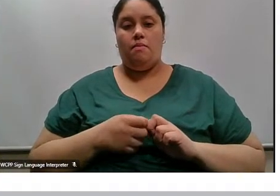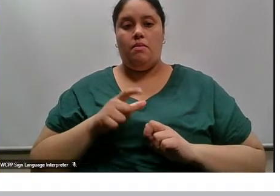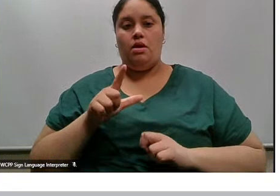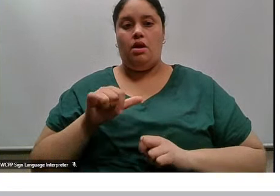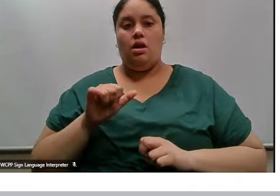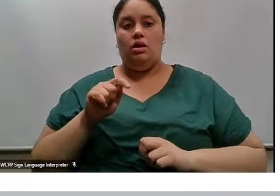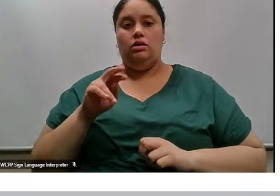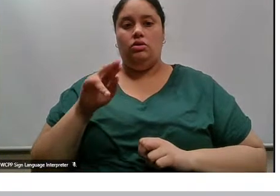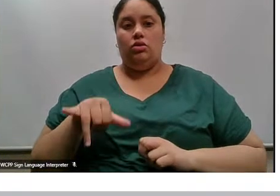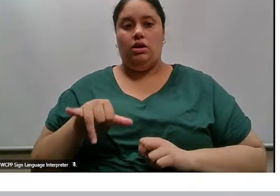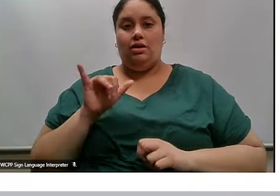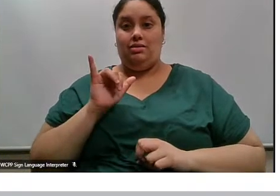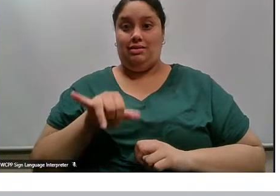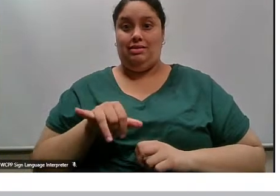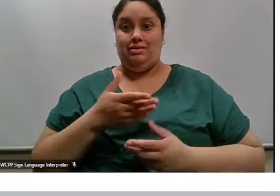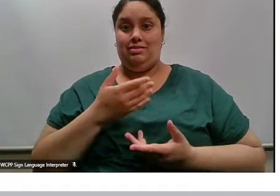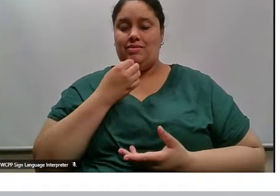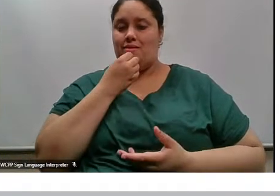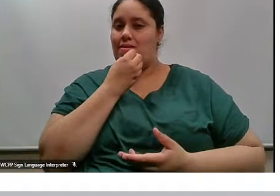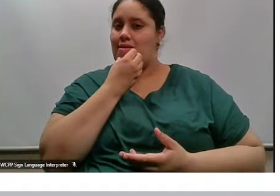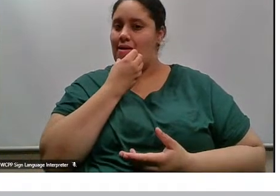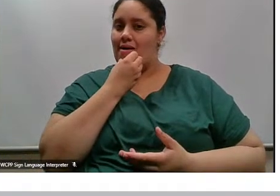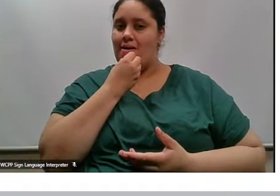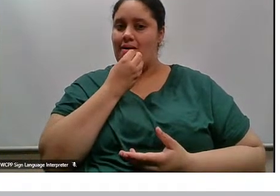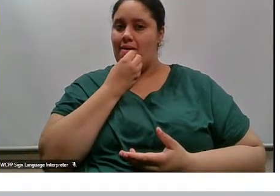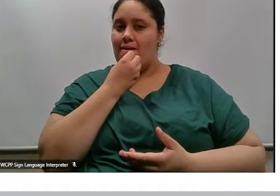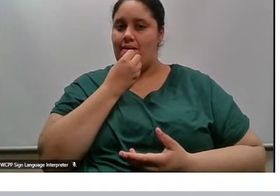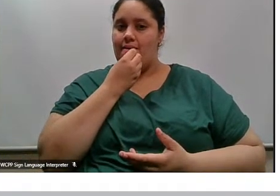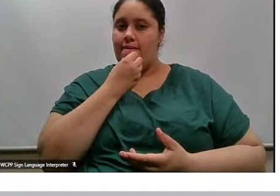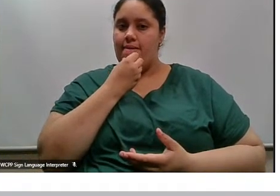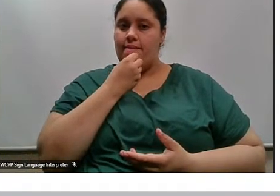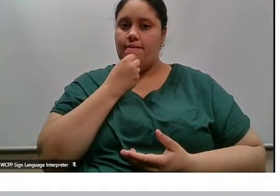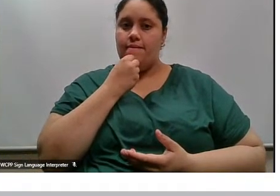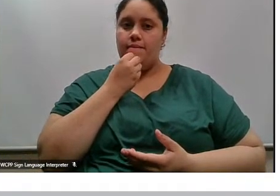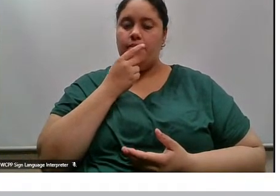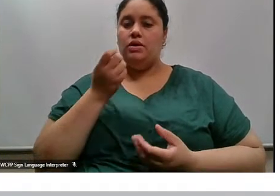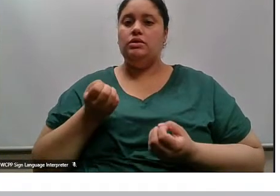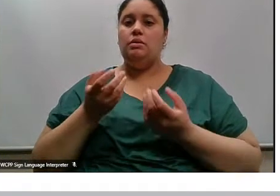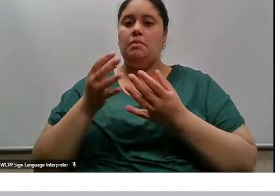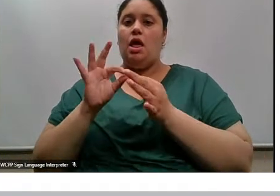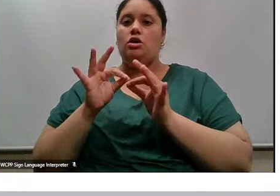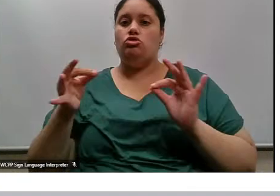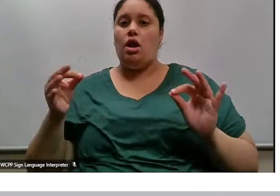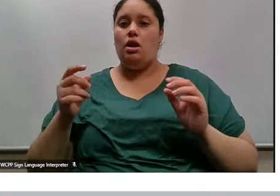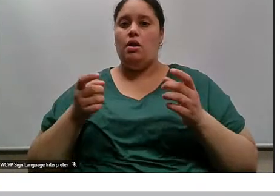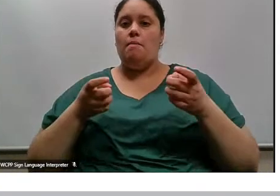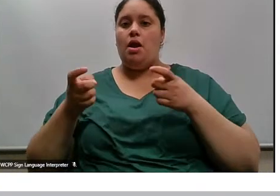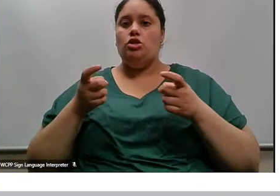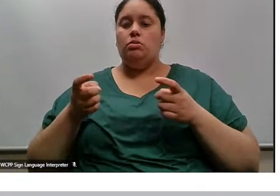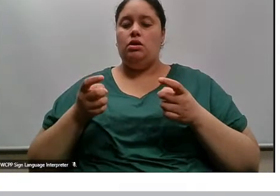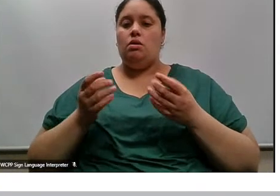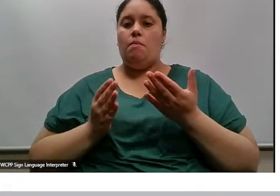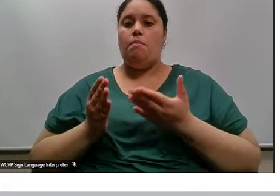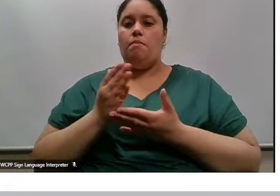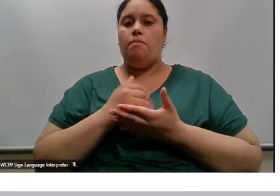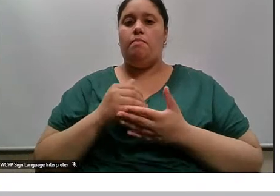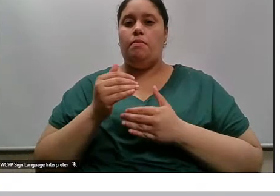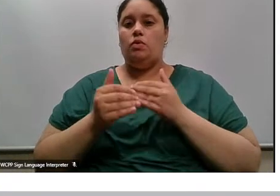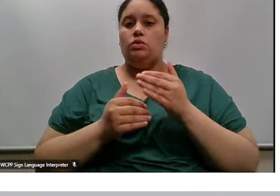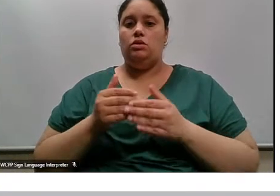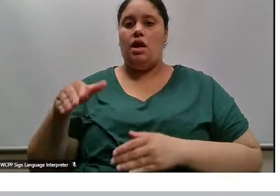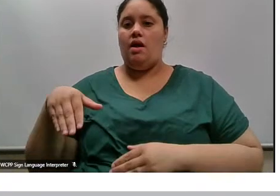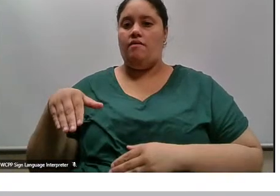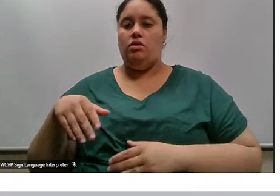literally dampness. Now, and that the supply chain management processes weren't followed. Now, I have